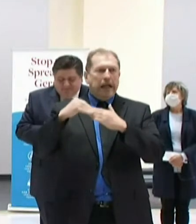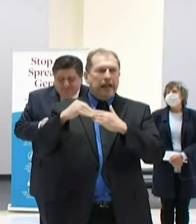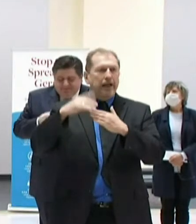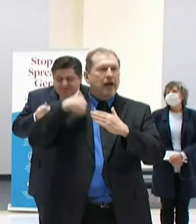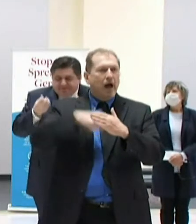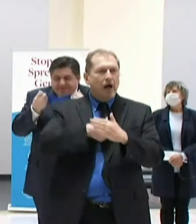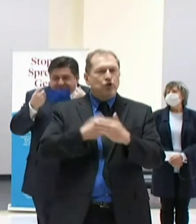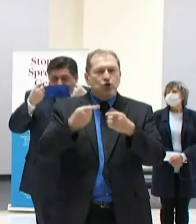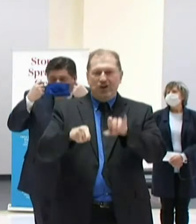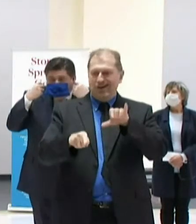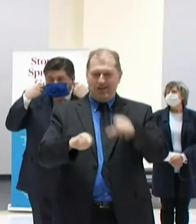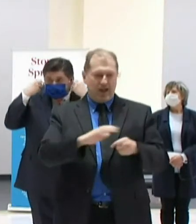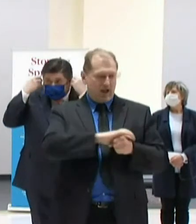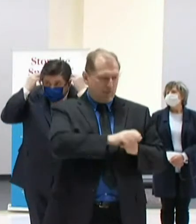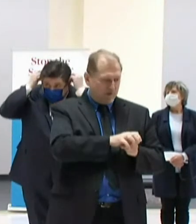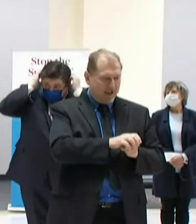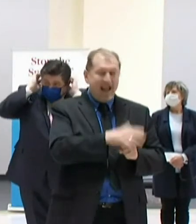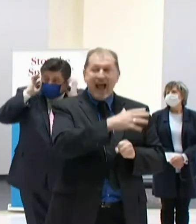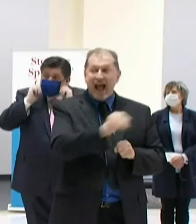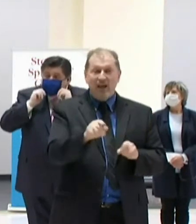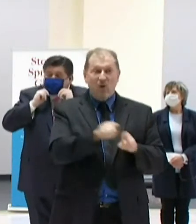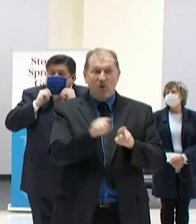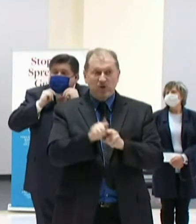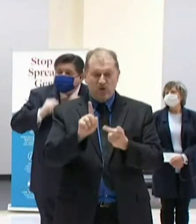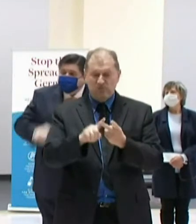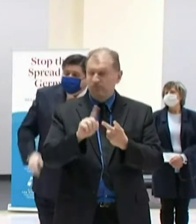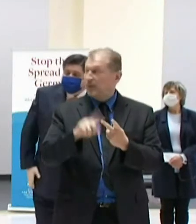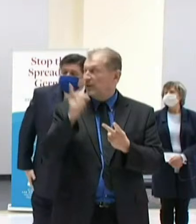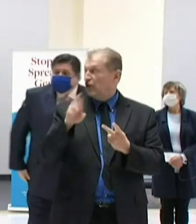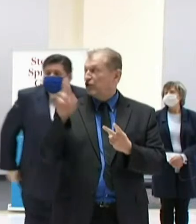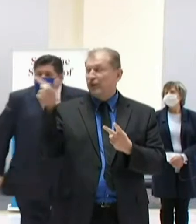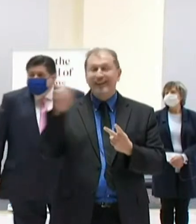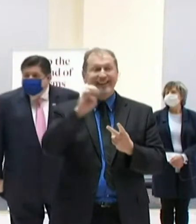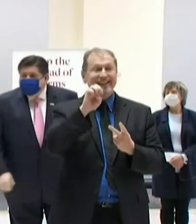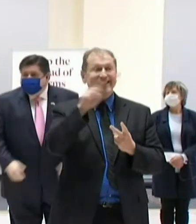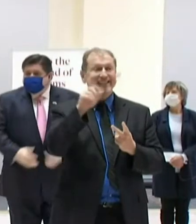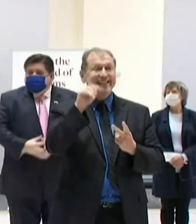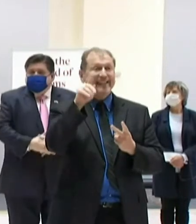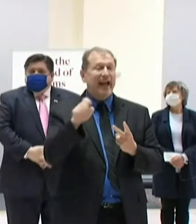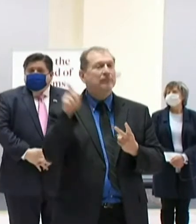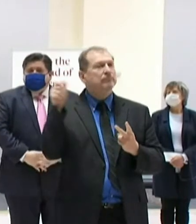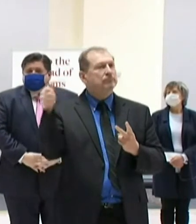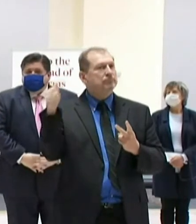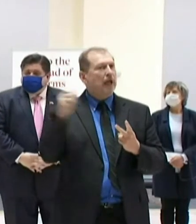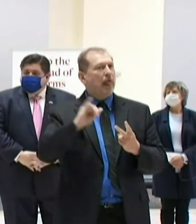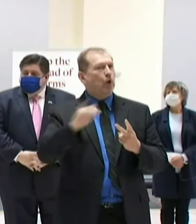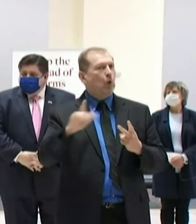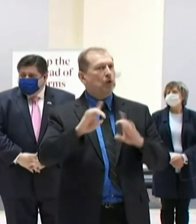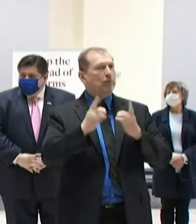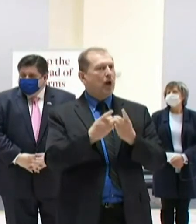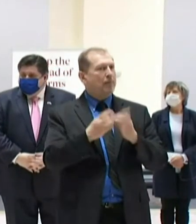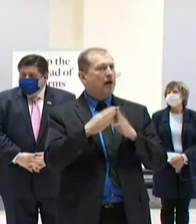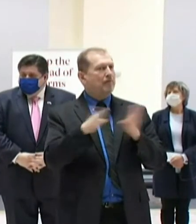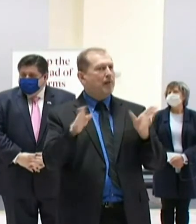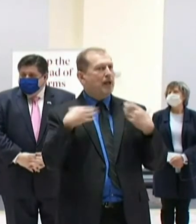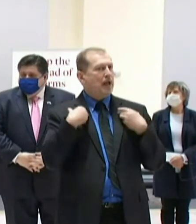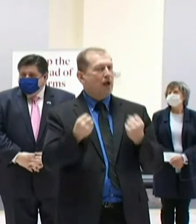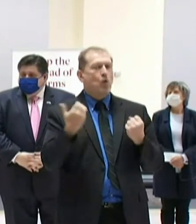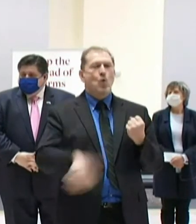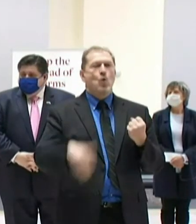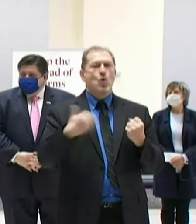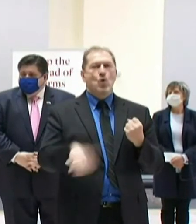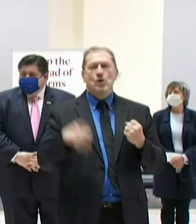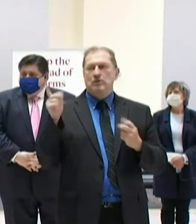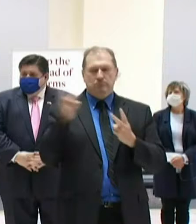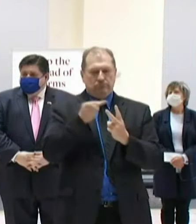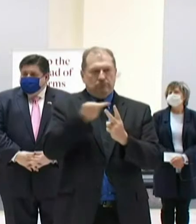this pandemic, and Dr. Ezike of the Illinois Department of Public Health, who've been tremendous partners to